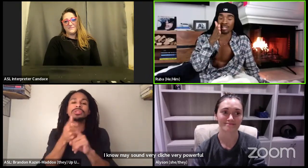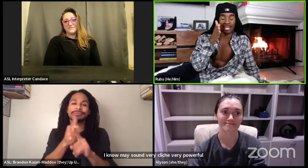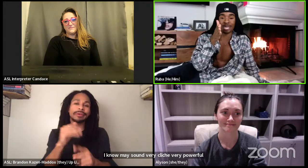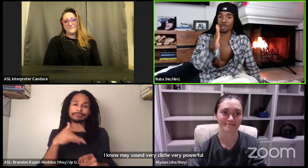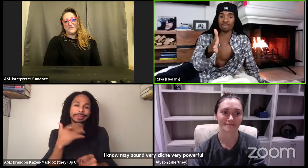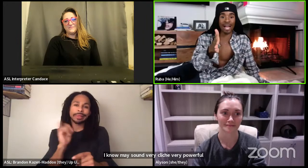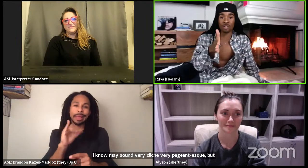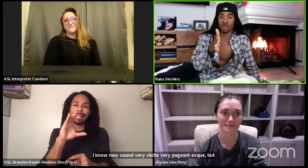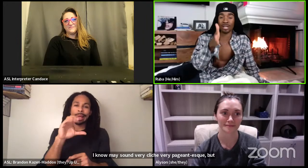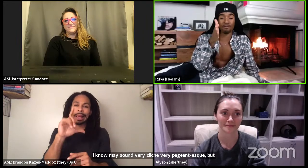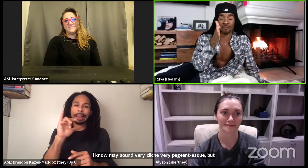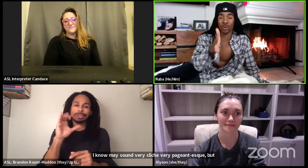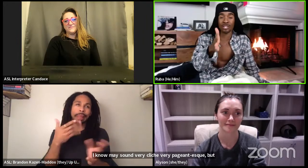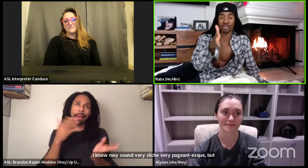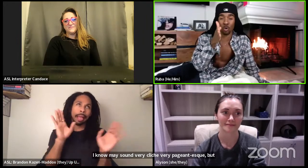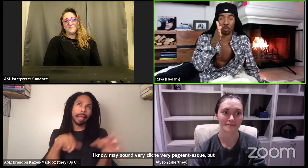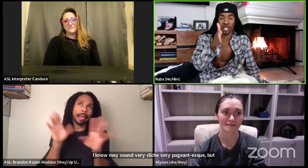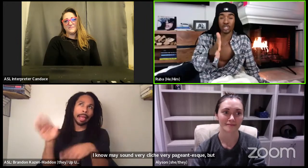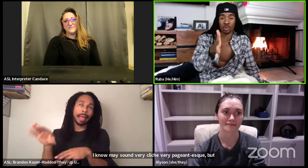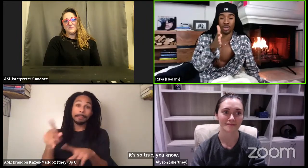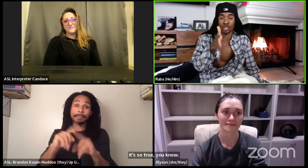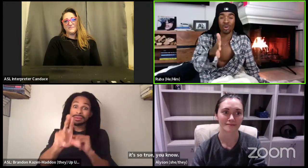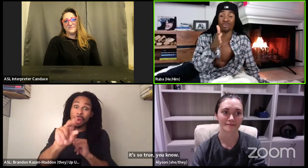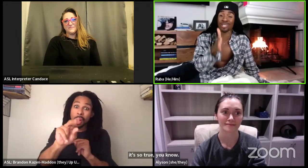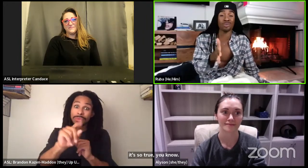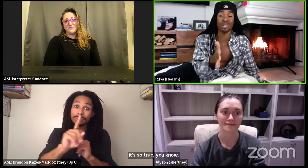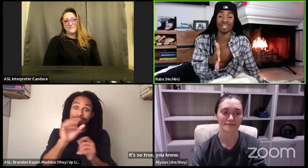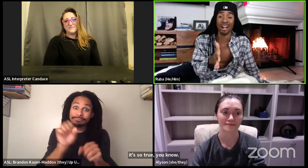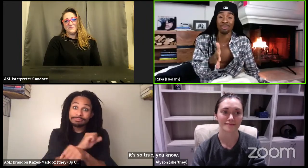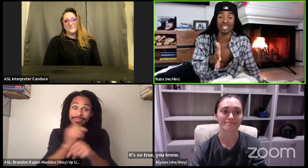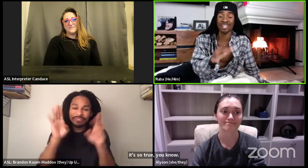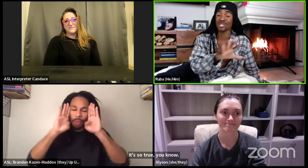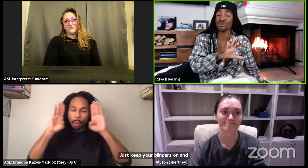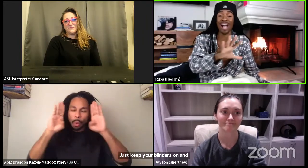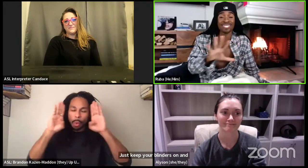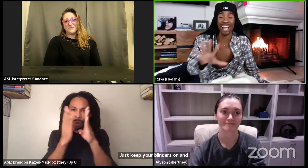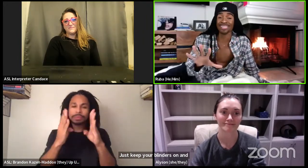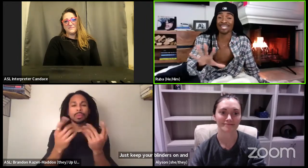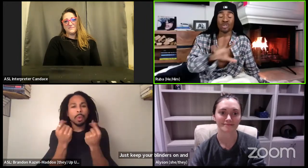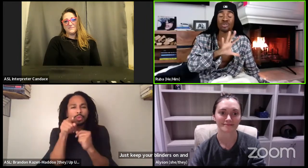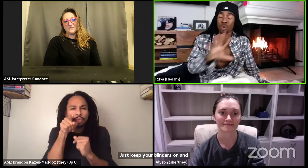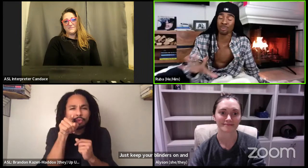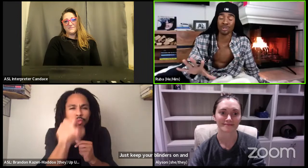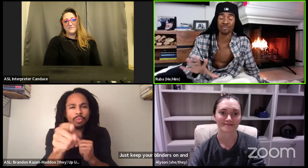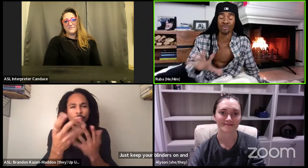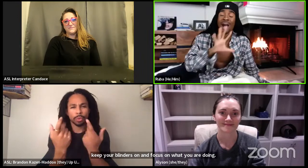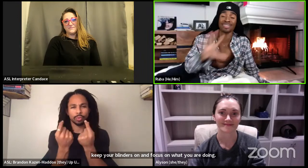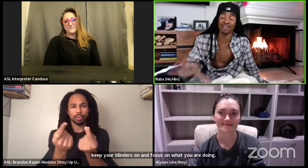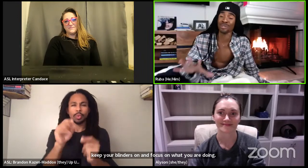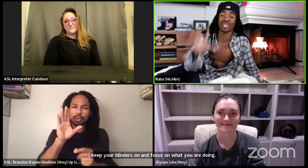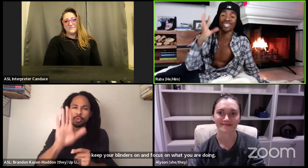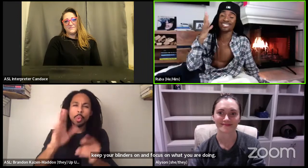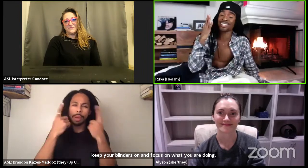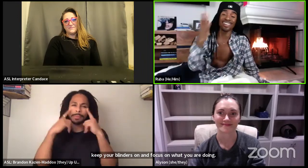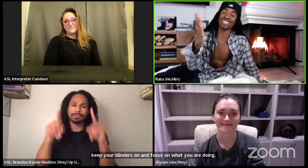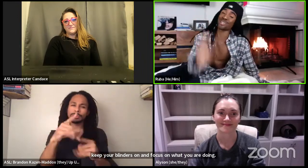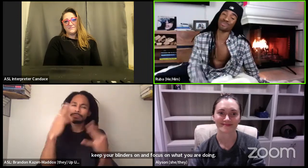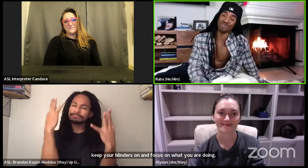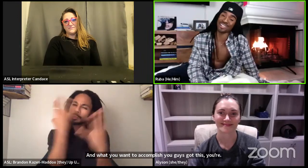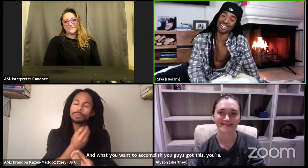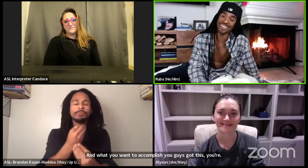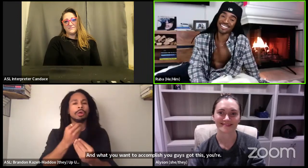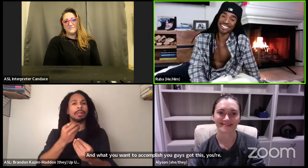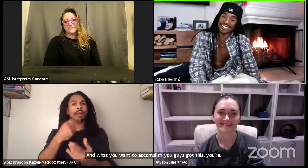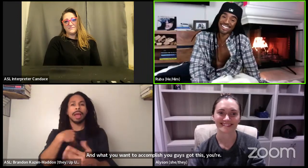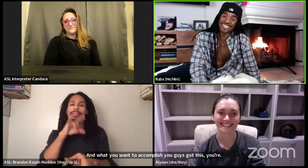know, just keep your blinders on and focus on what you are doing and what you want to accomplish. You guys got this. You're so beautiful. I love you. And just thank